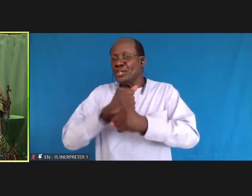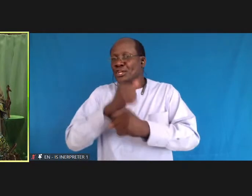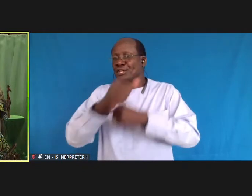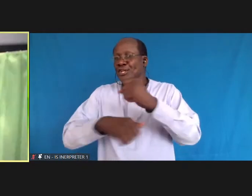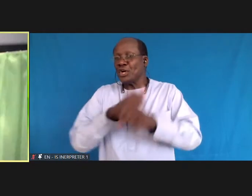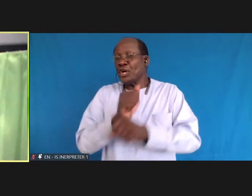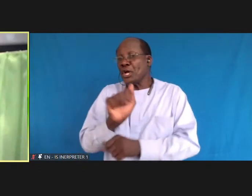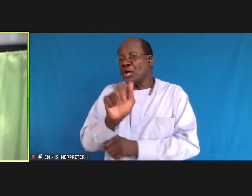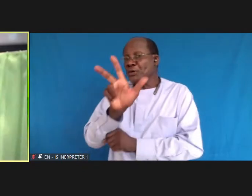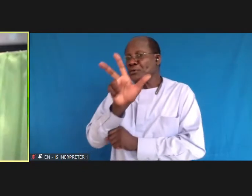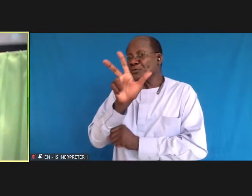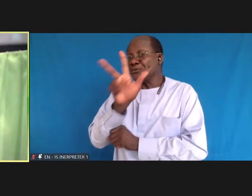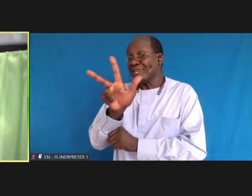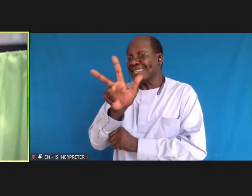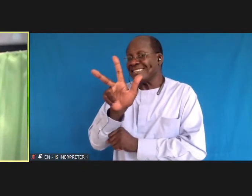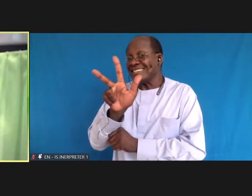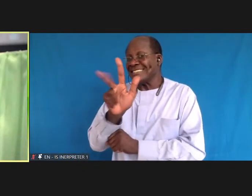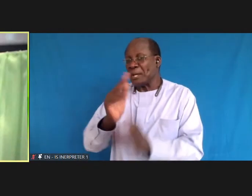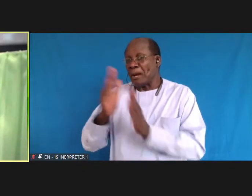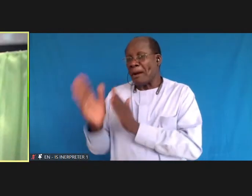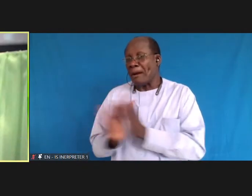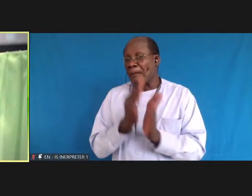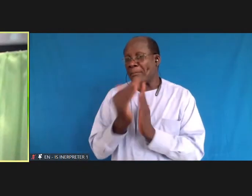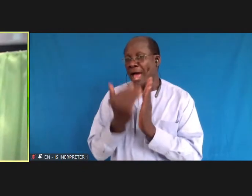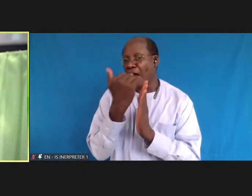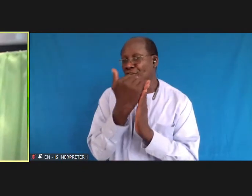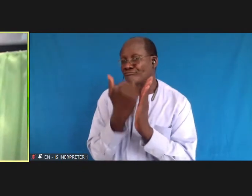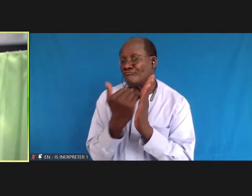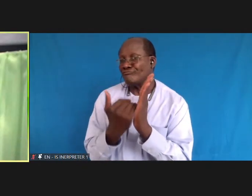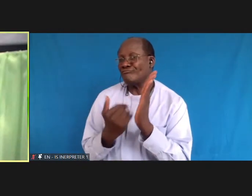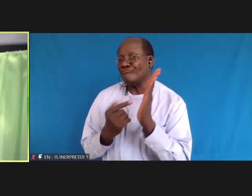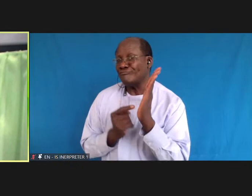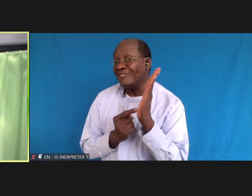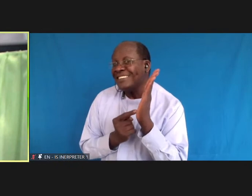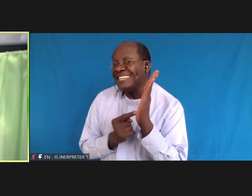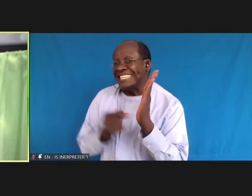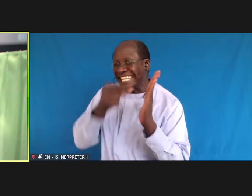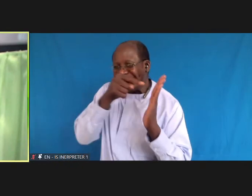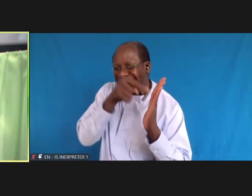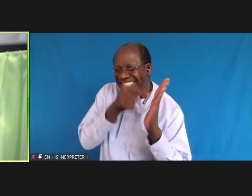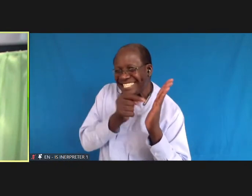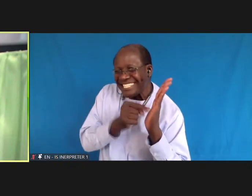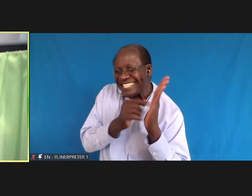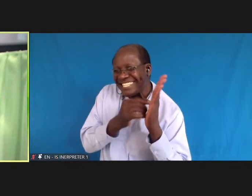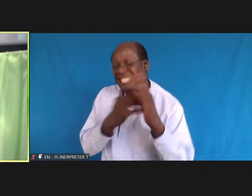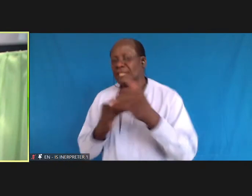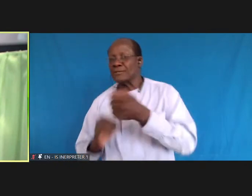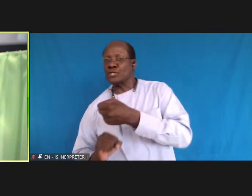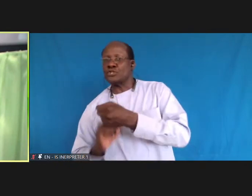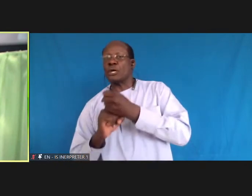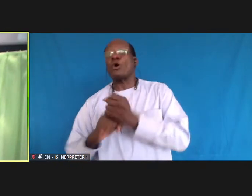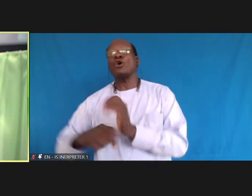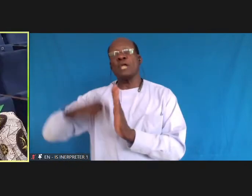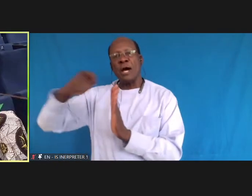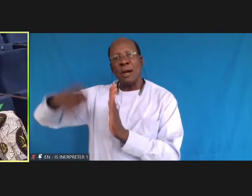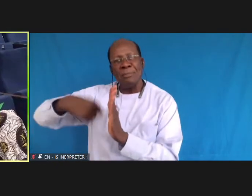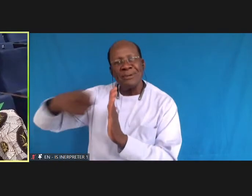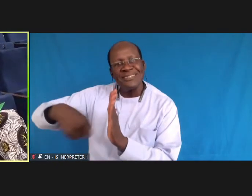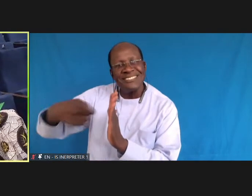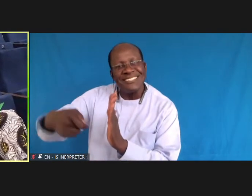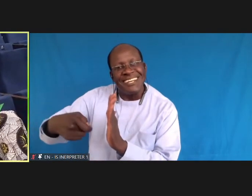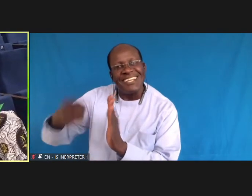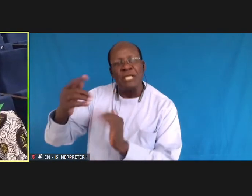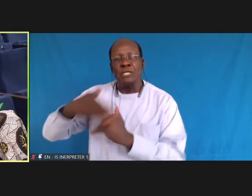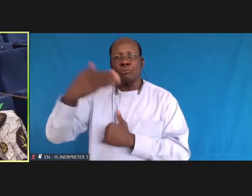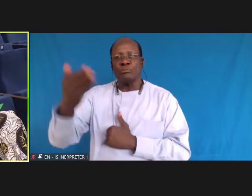financial project. So in order to support the projects and programs that we have planned for our next communal development